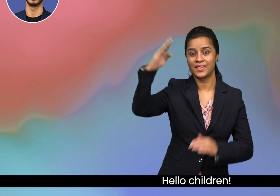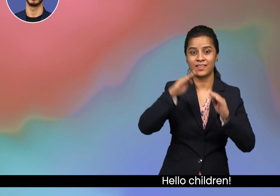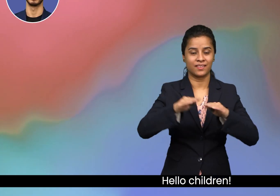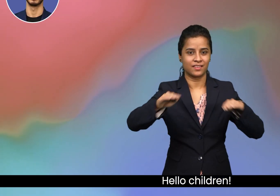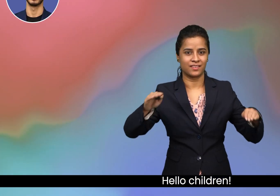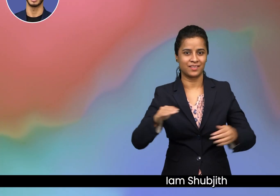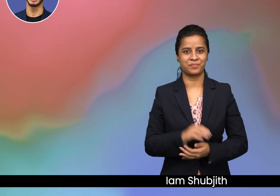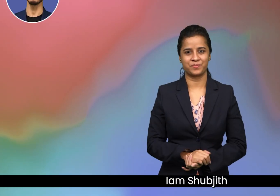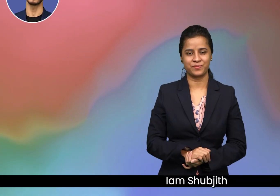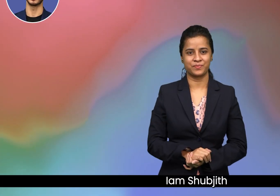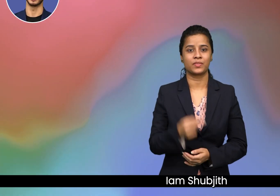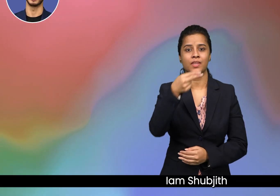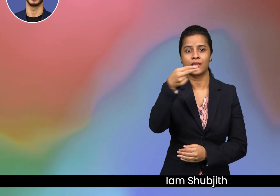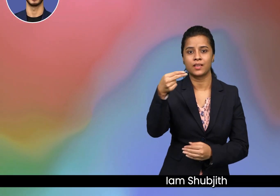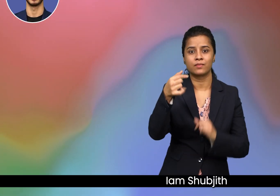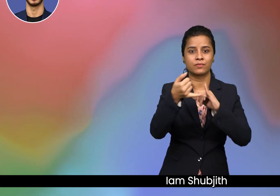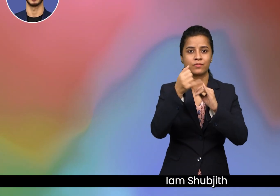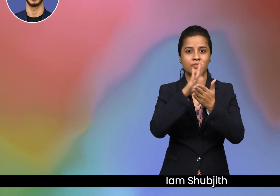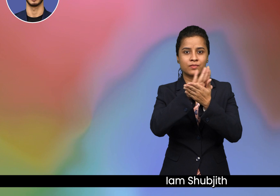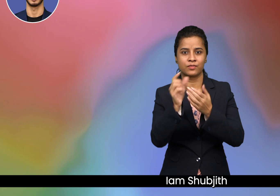children, I am Shubhajit